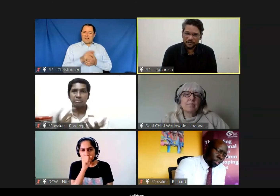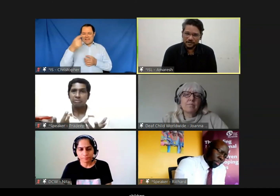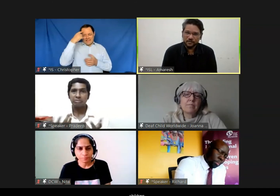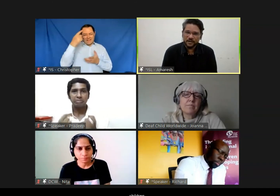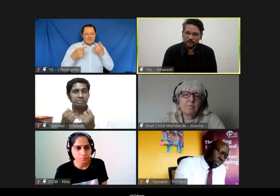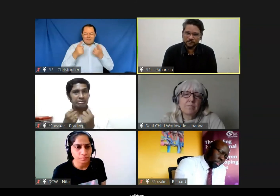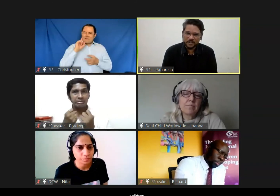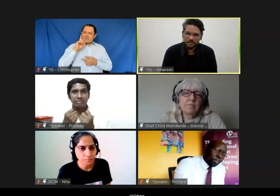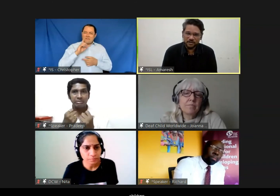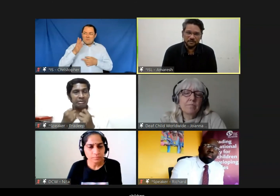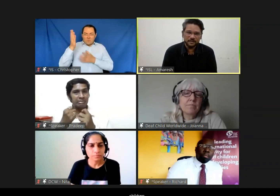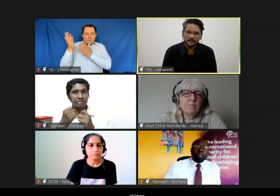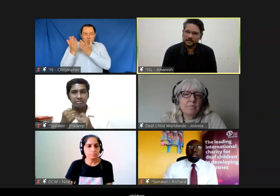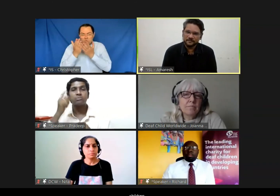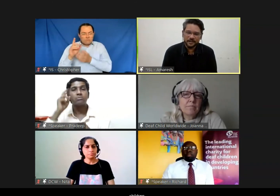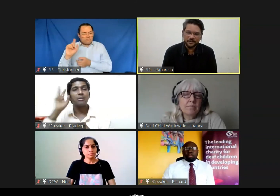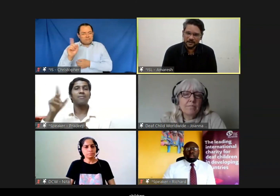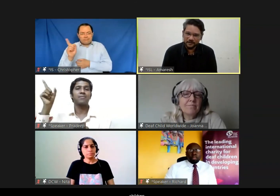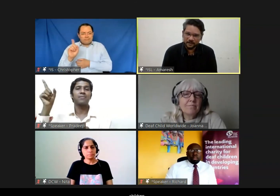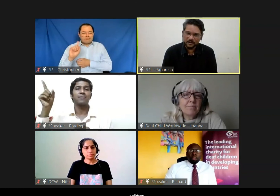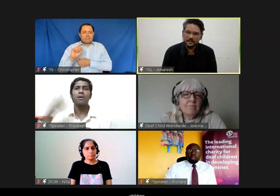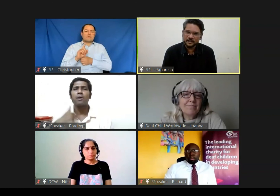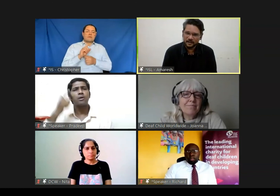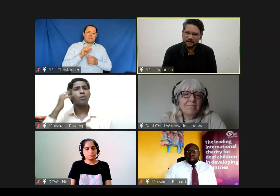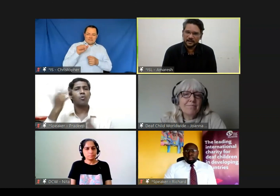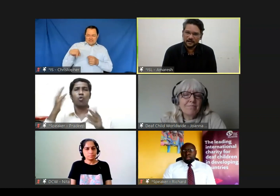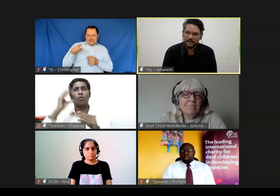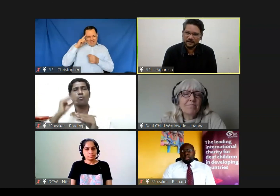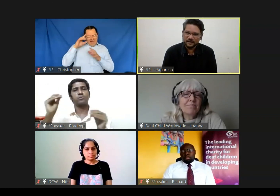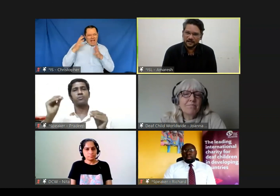many of the children, when they go for mainstreaming, they find it very difficult.